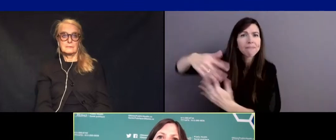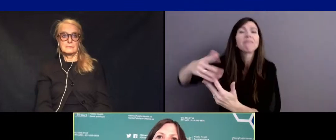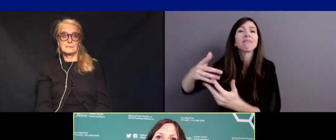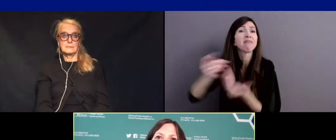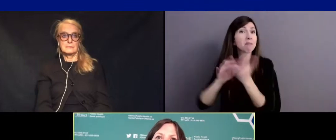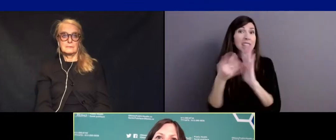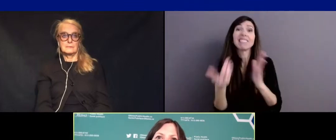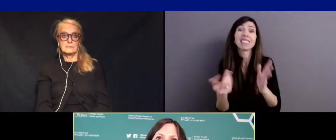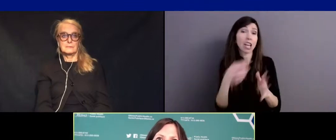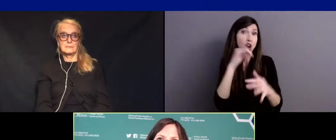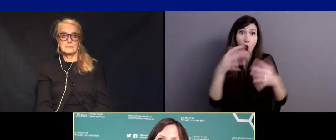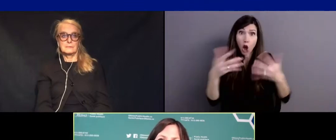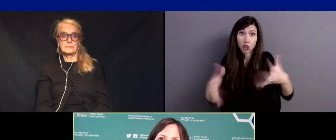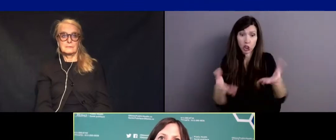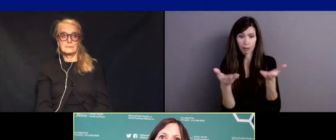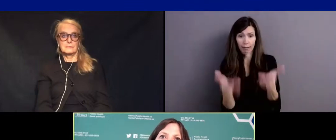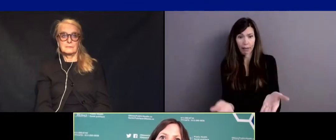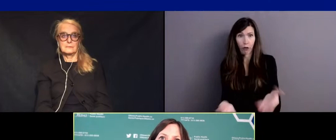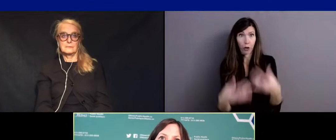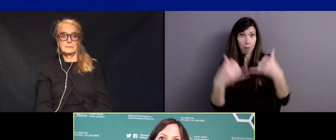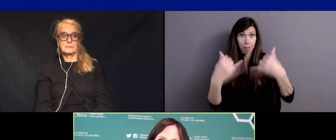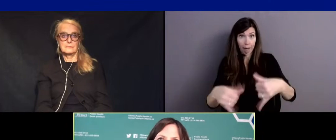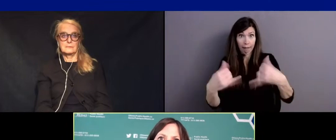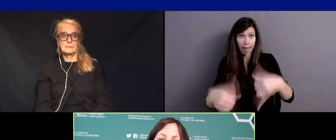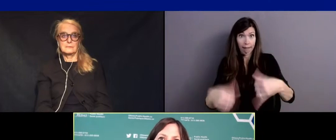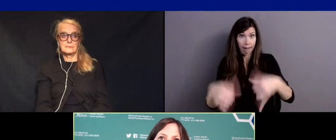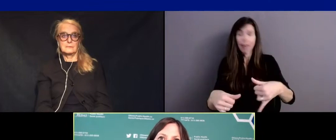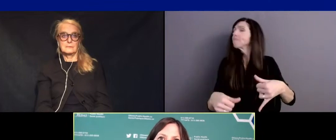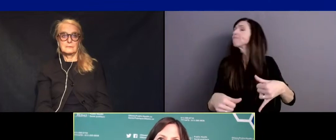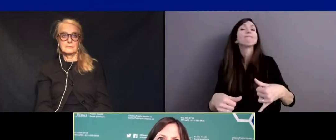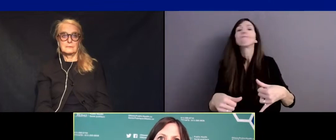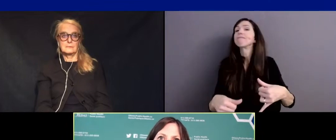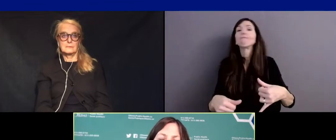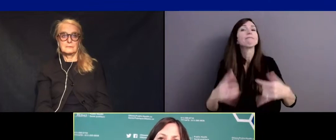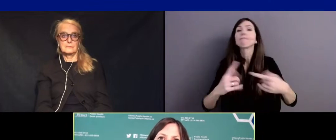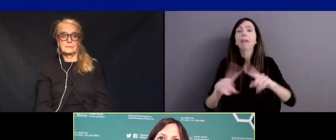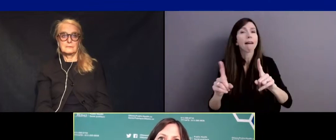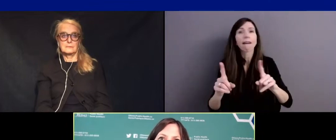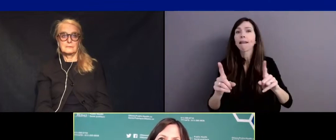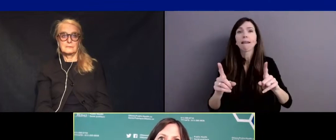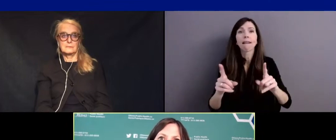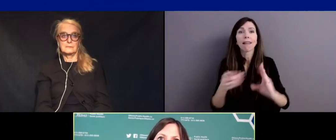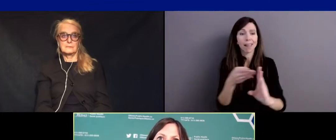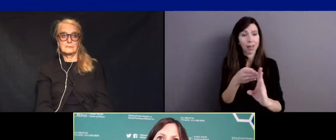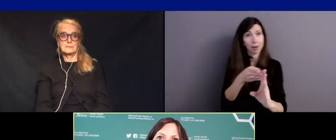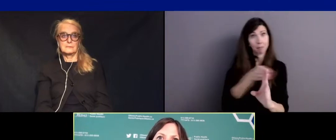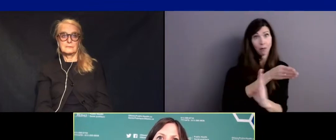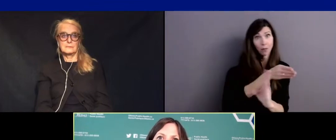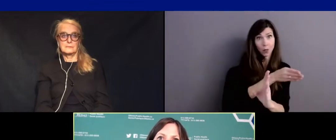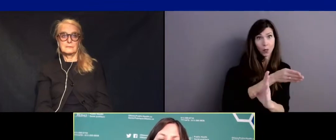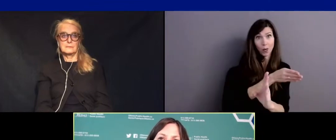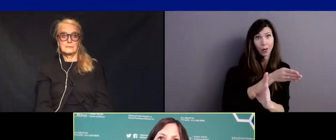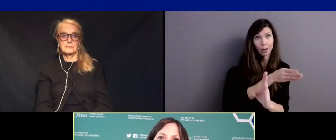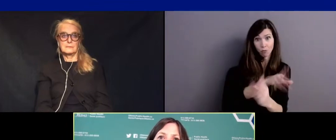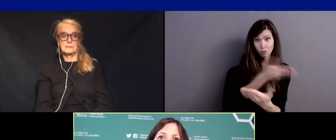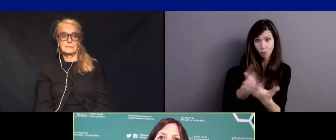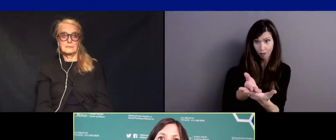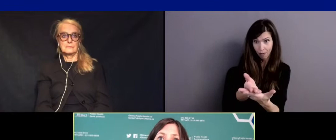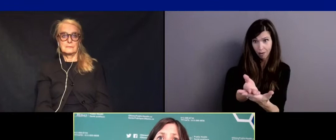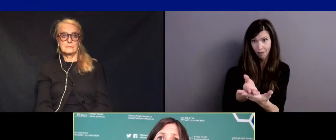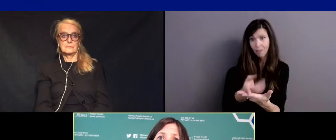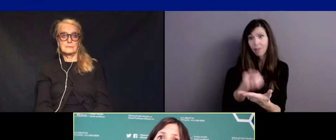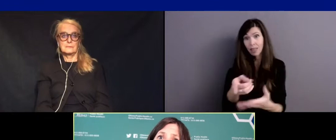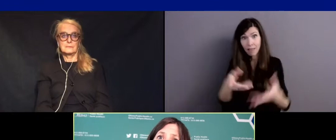for example, but other connections that are made, other close contacts in relation to the activity.